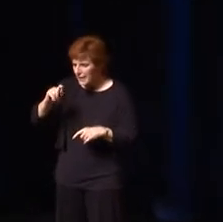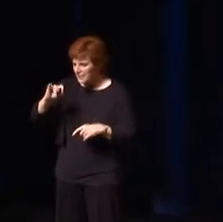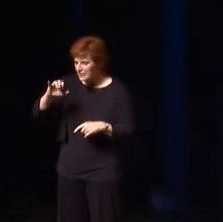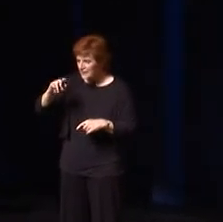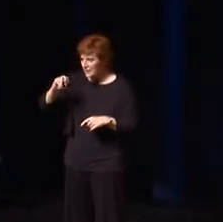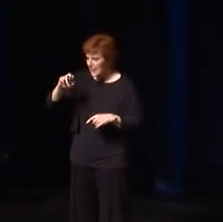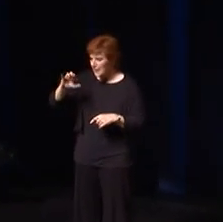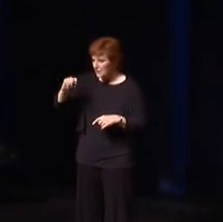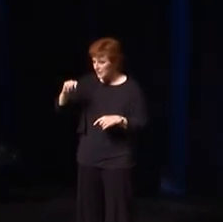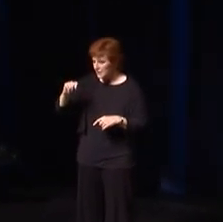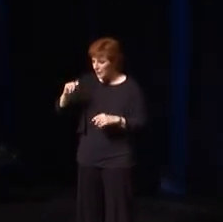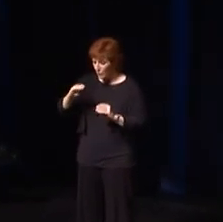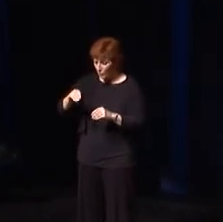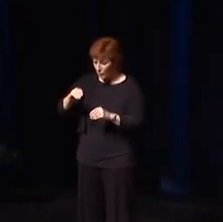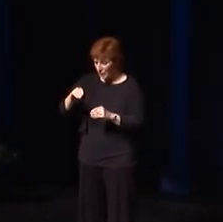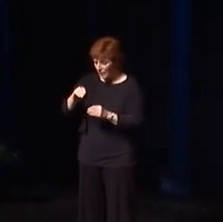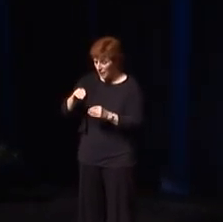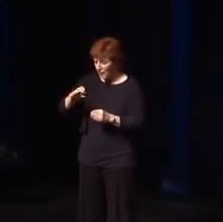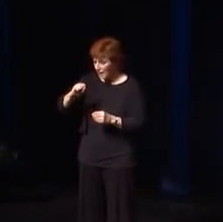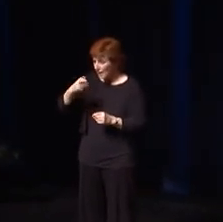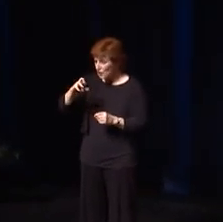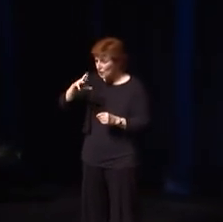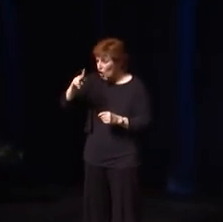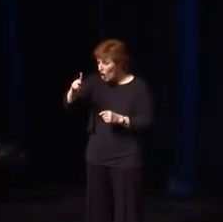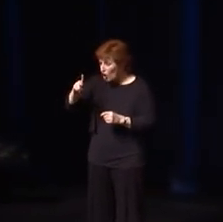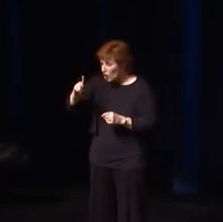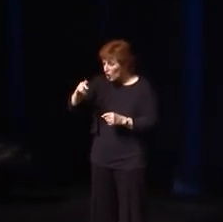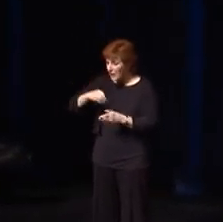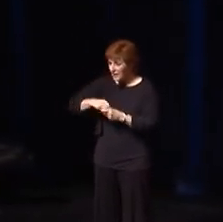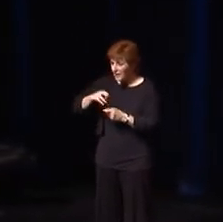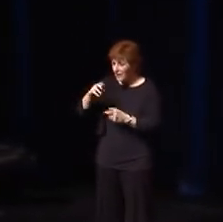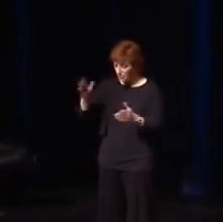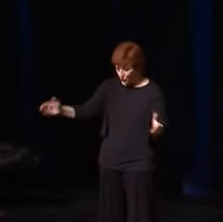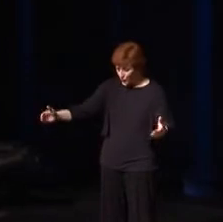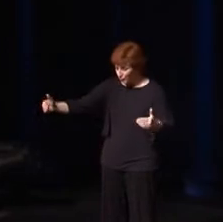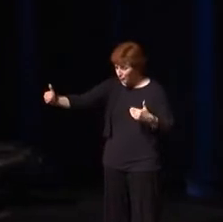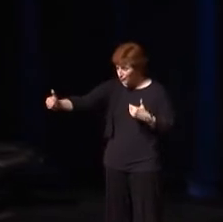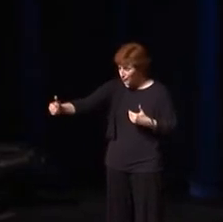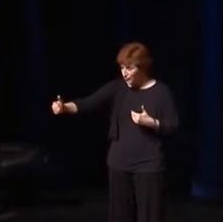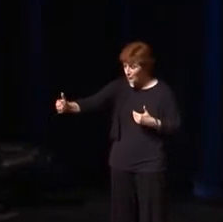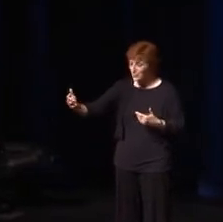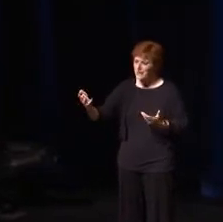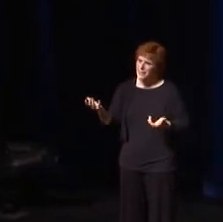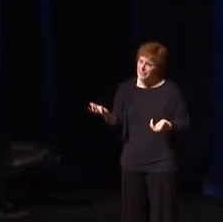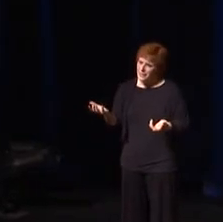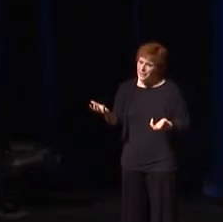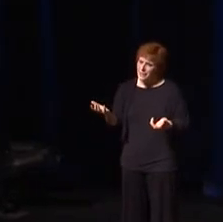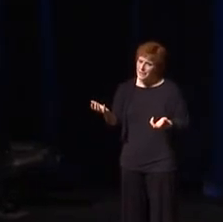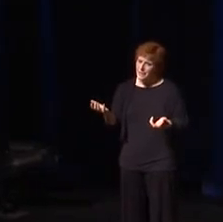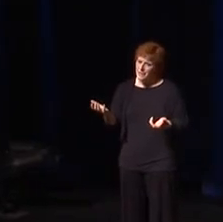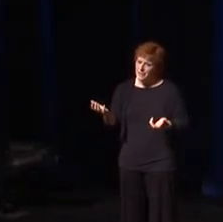put like the shark in a tank or something, they just like,